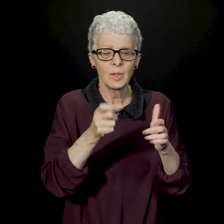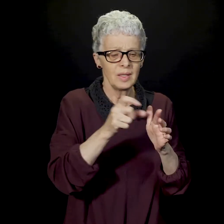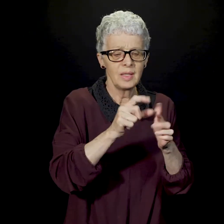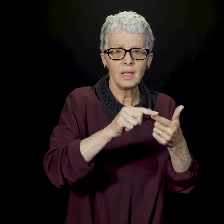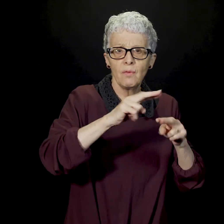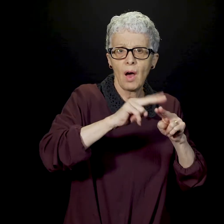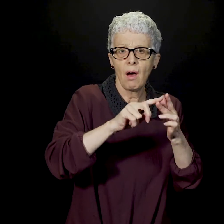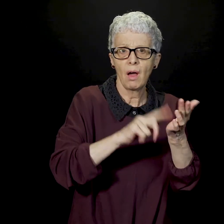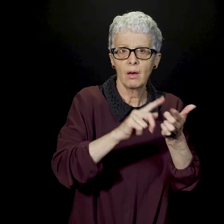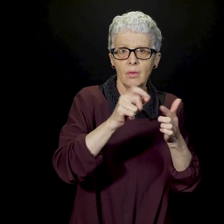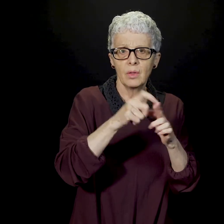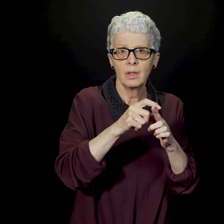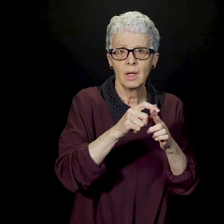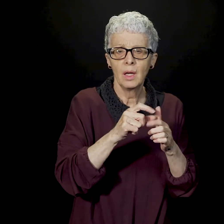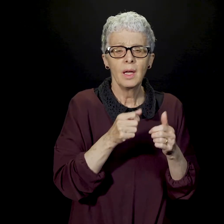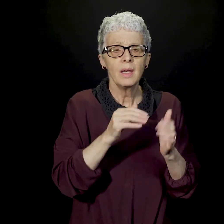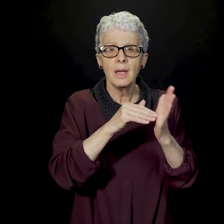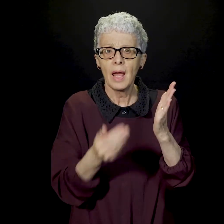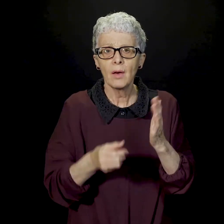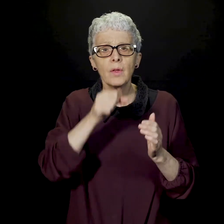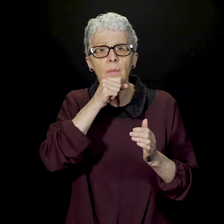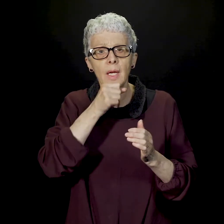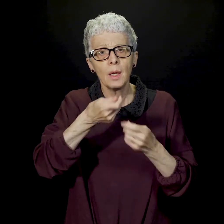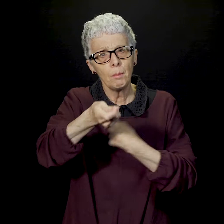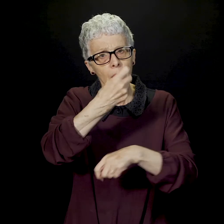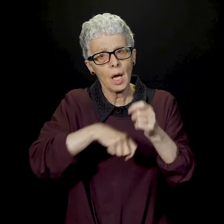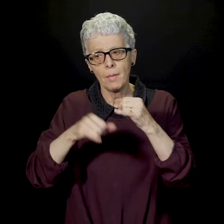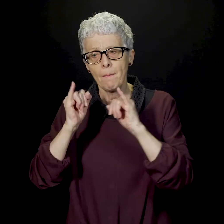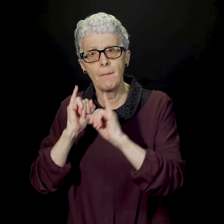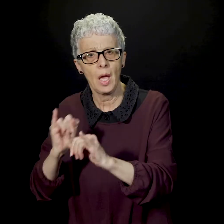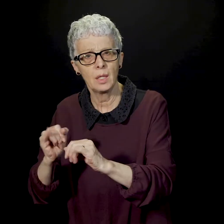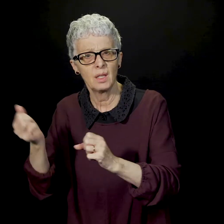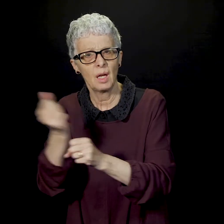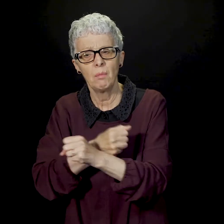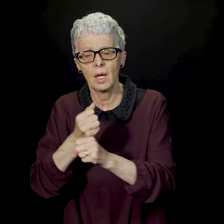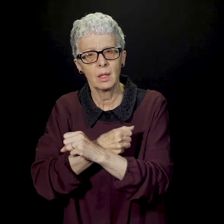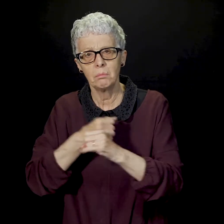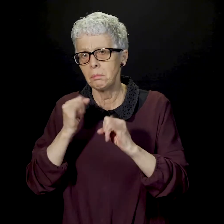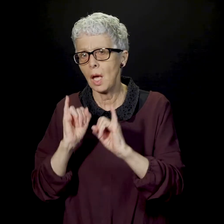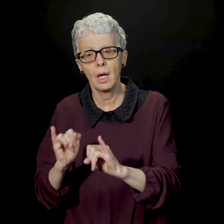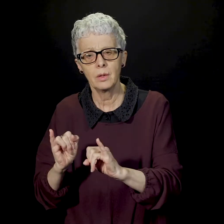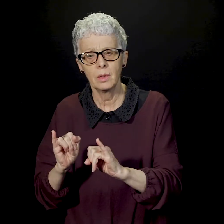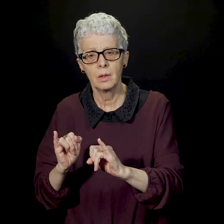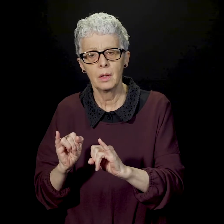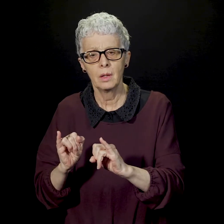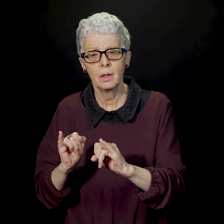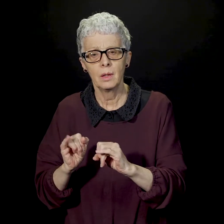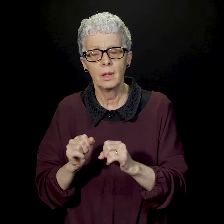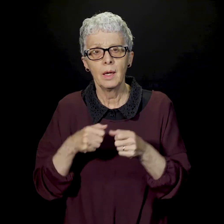Really simply, God was upset because they took something sacred and they made it common. To use our